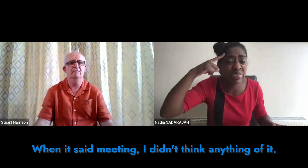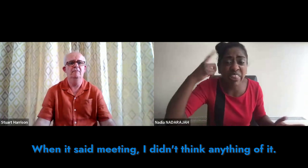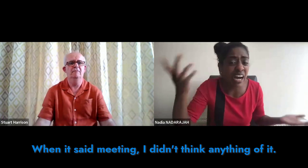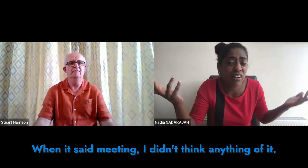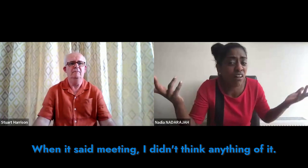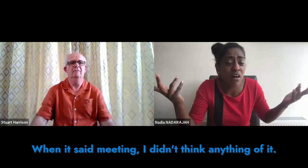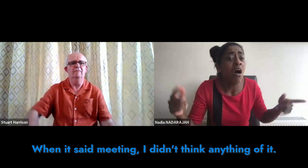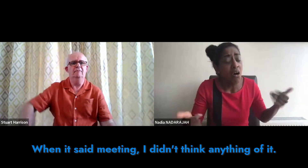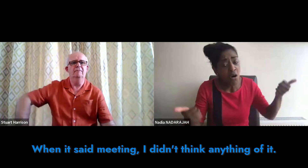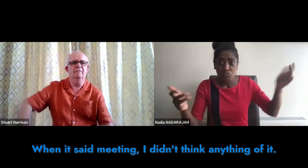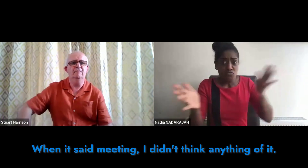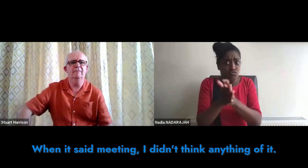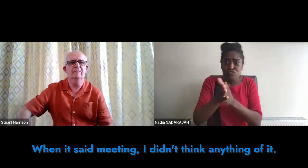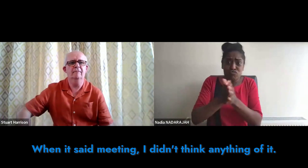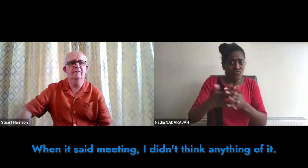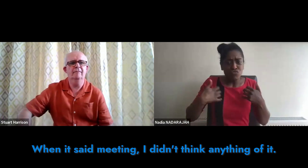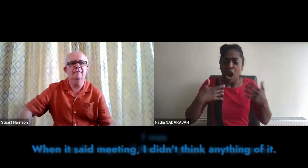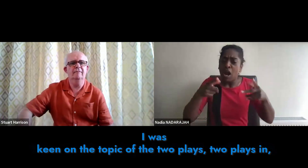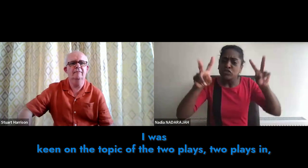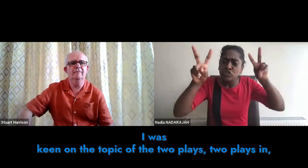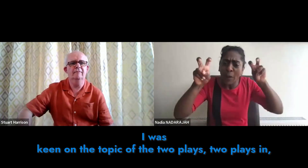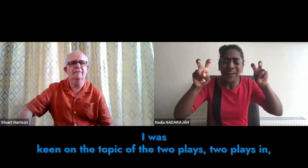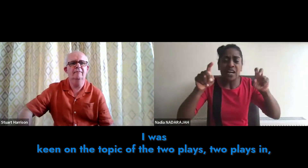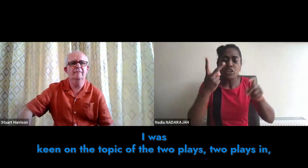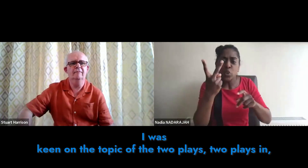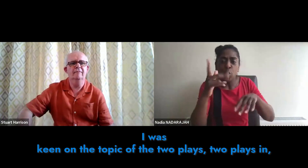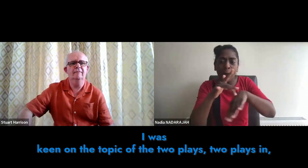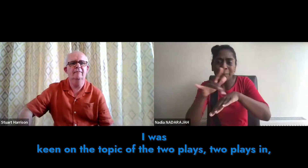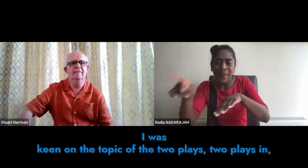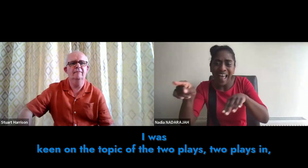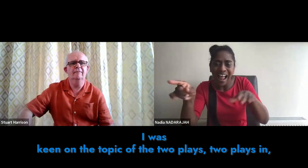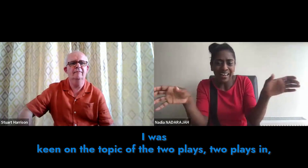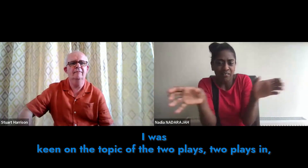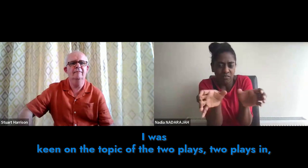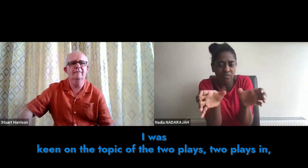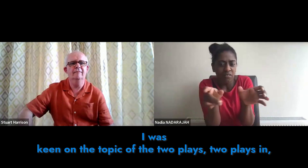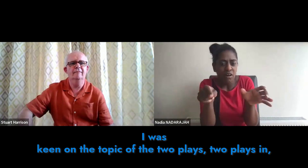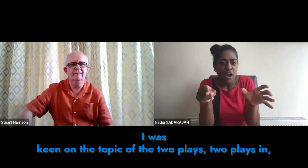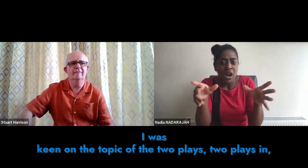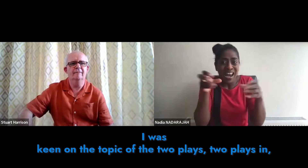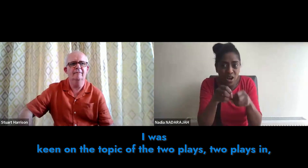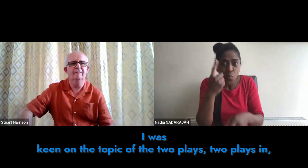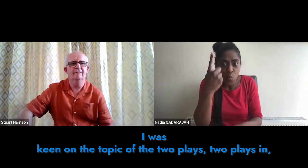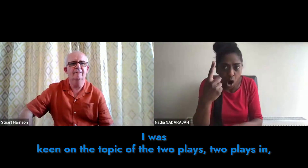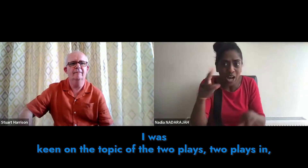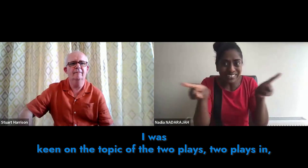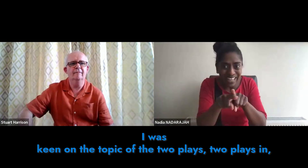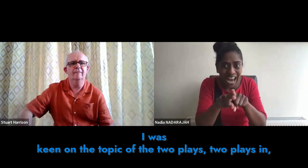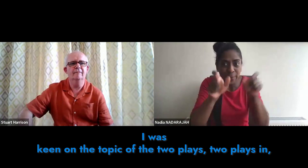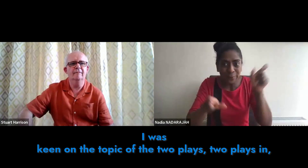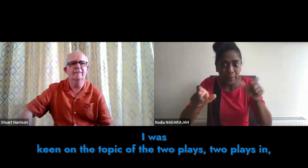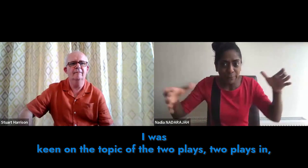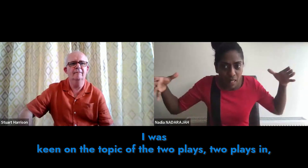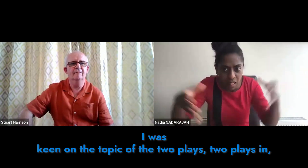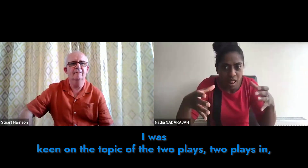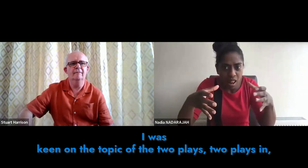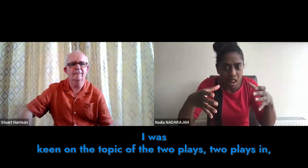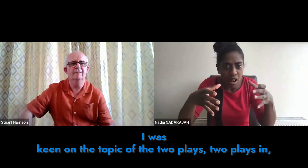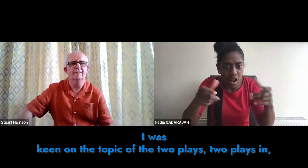I didn't think anything of it. I was keen on the topic of the two